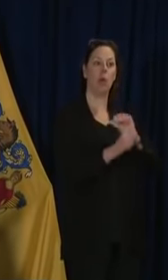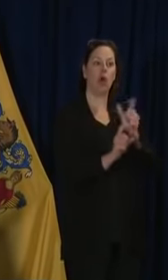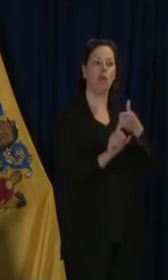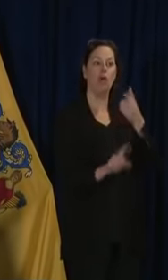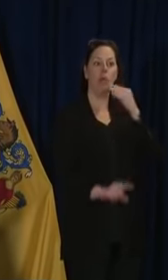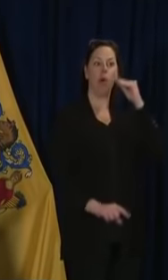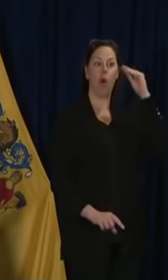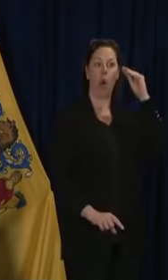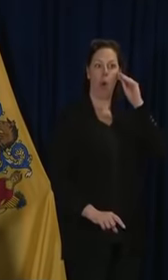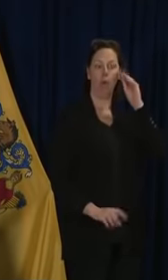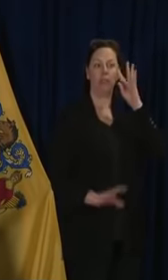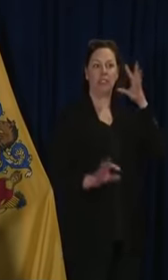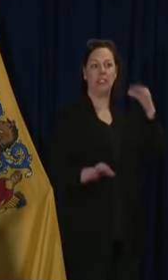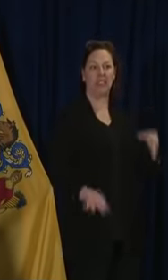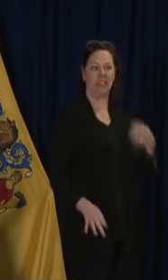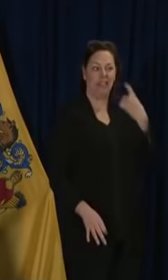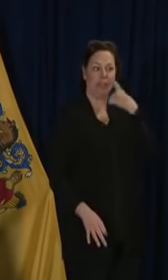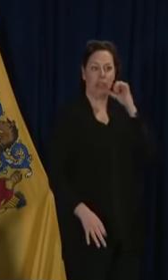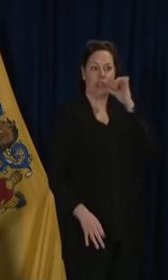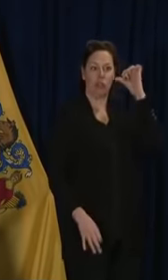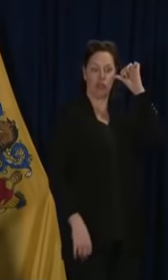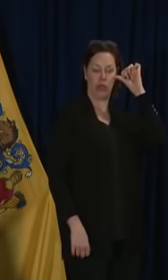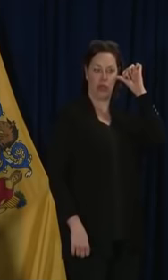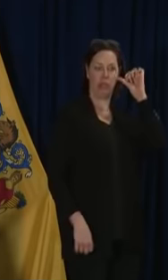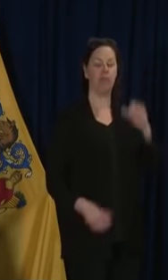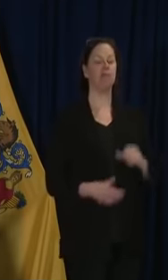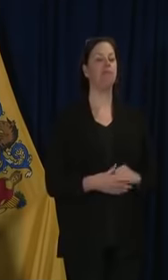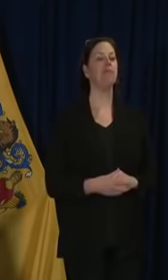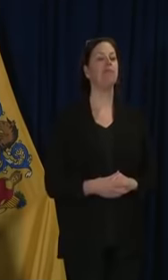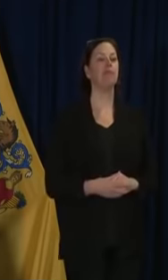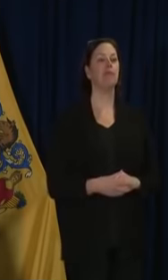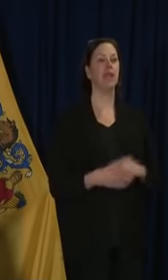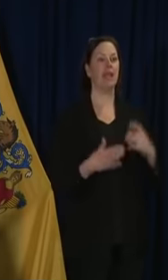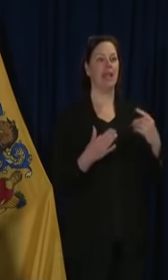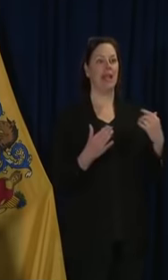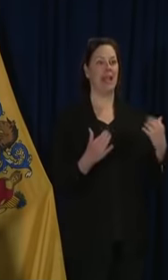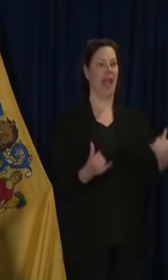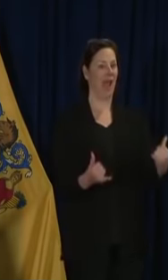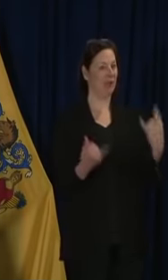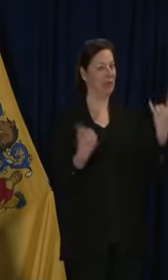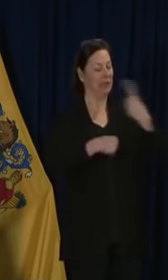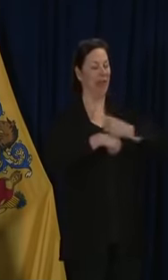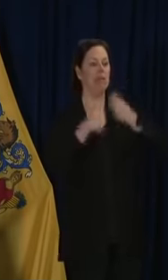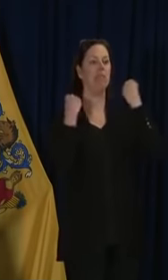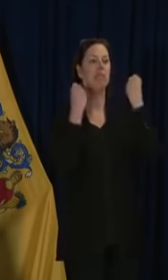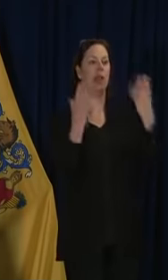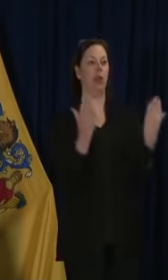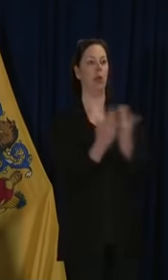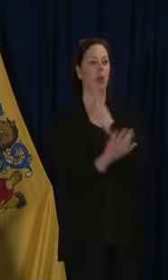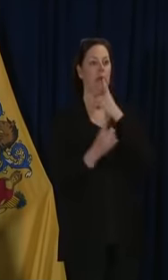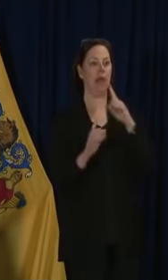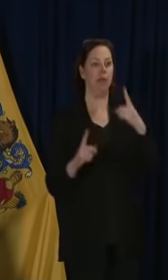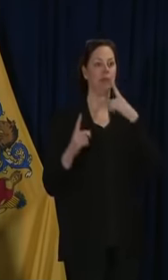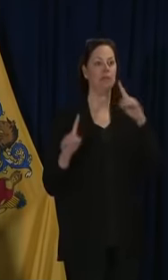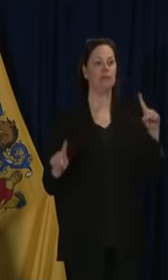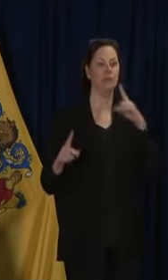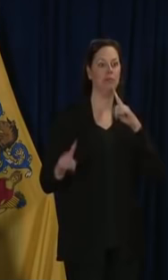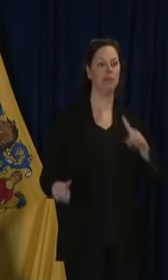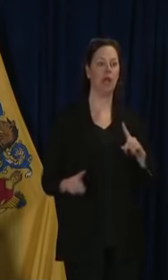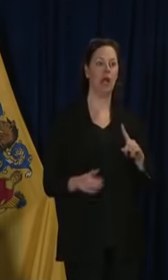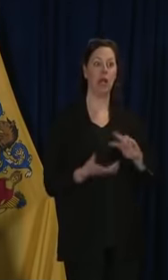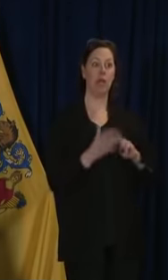verdict yesterday, a directive yesterday. We're announcing a whole lot of stuff today. We're not intending to come out